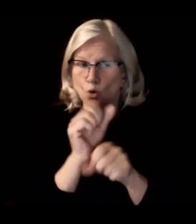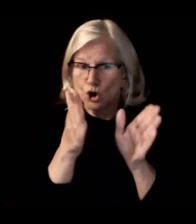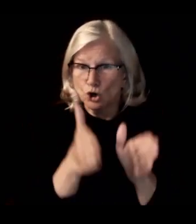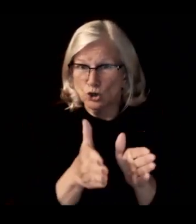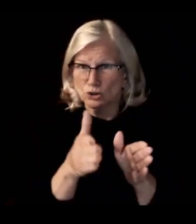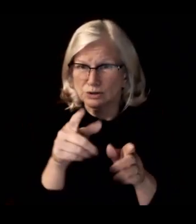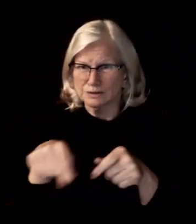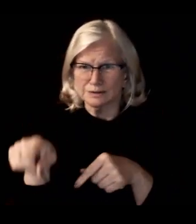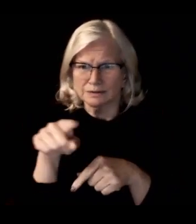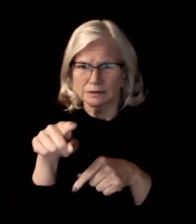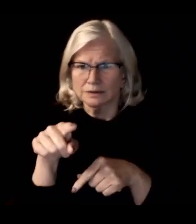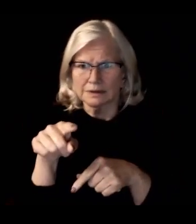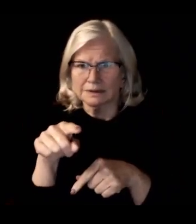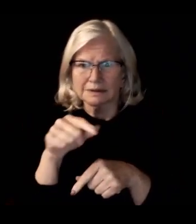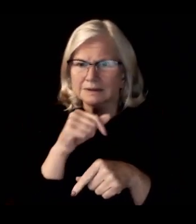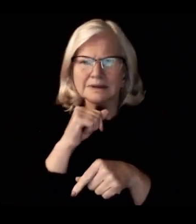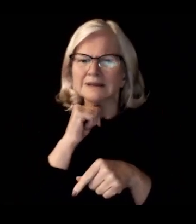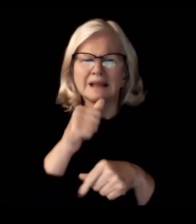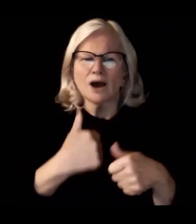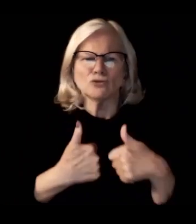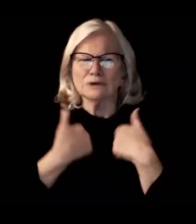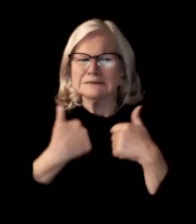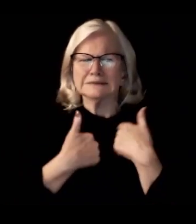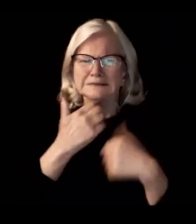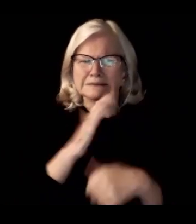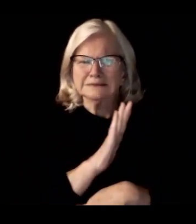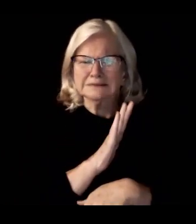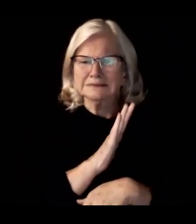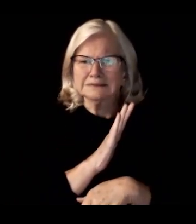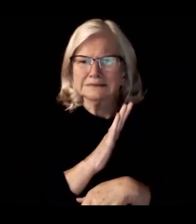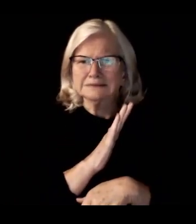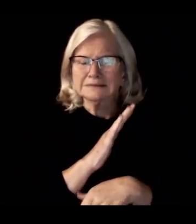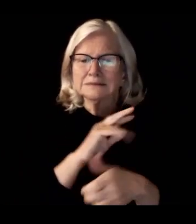community spread that we're seeing. Overall,